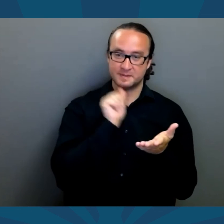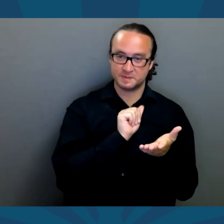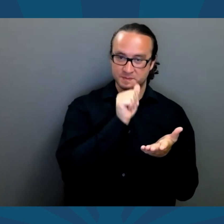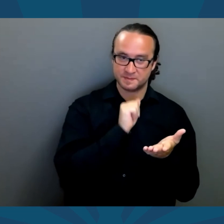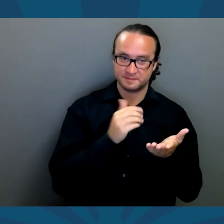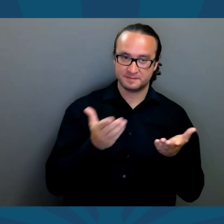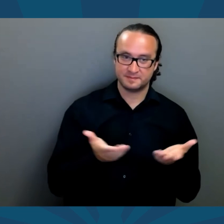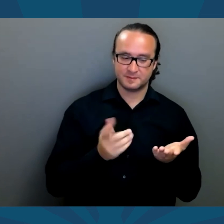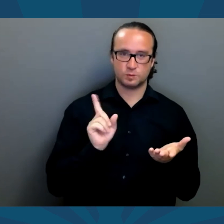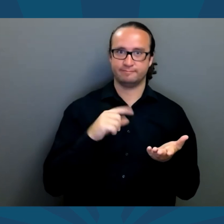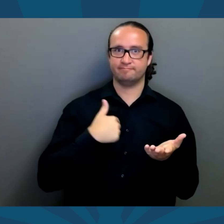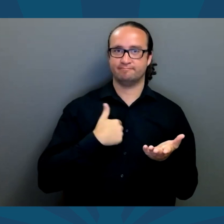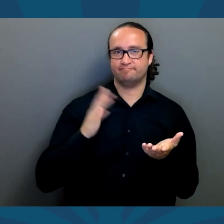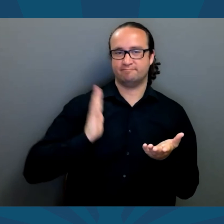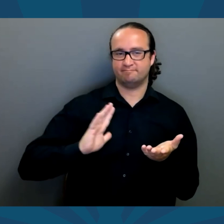including here in Arizona,